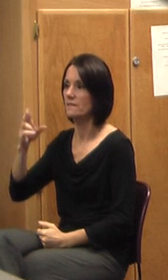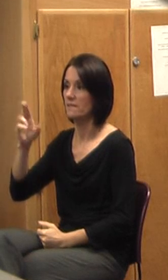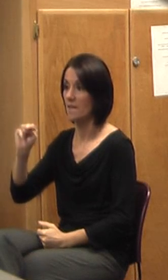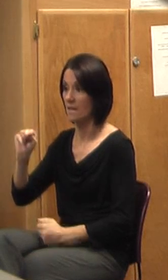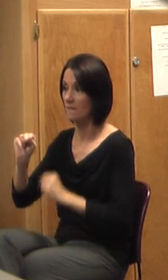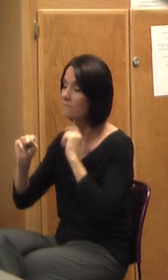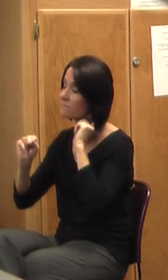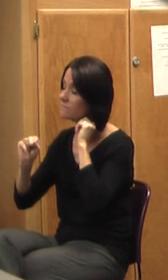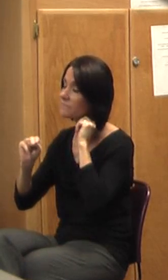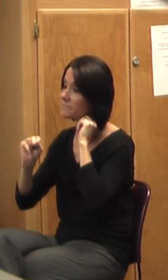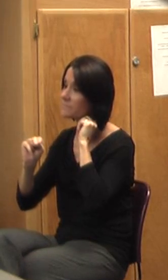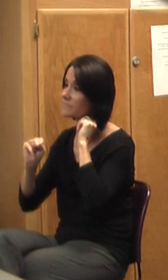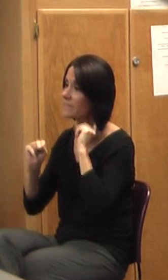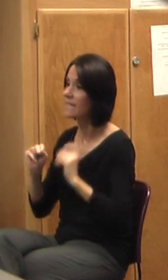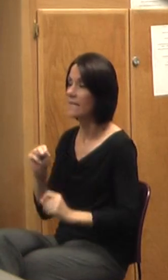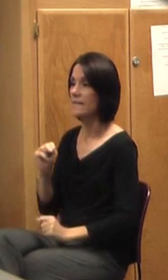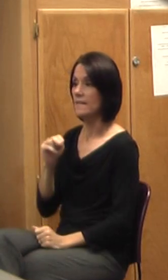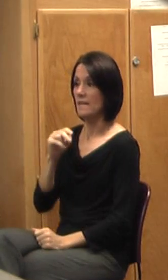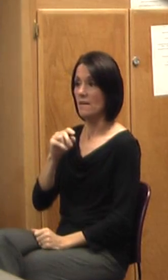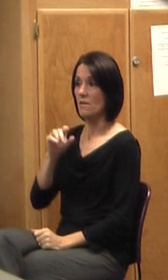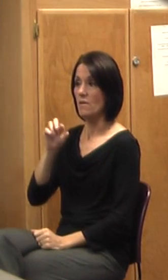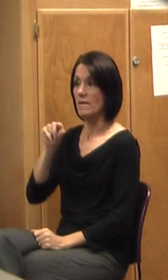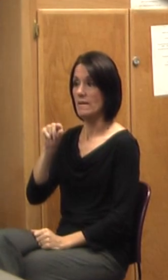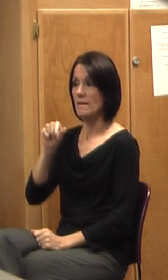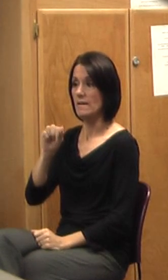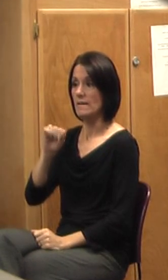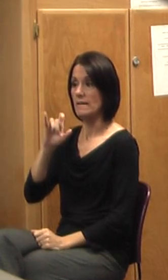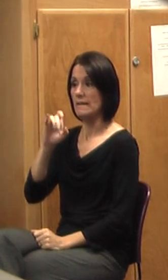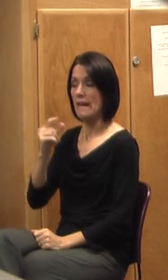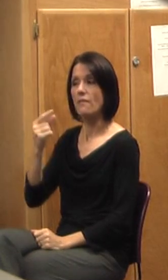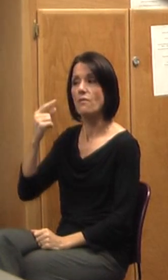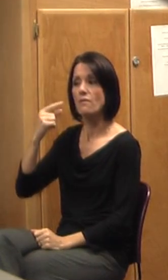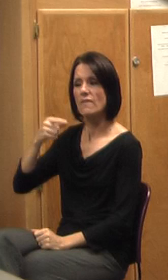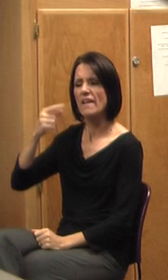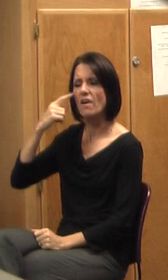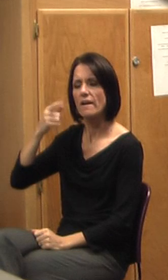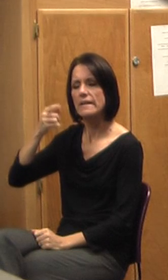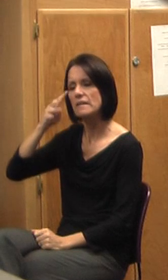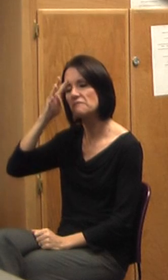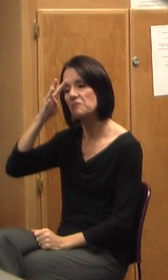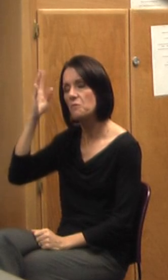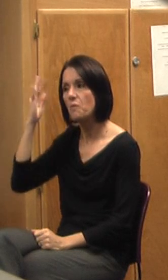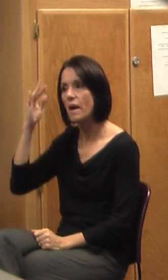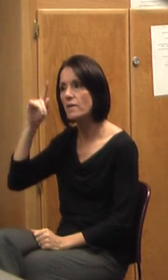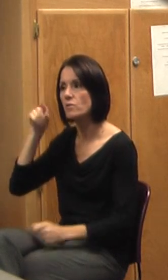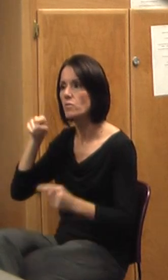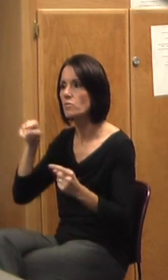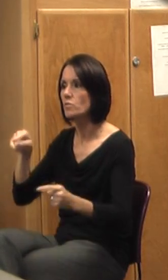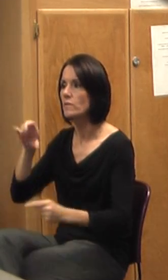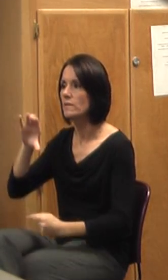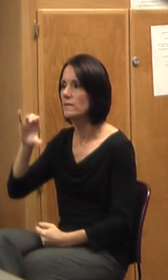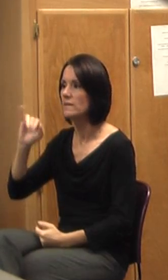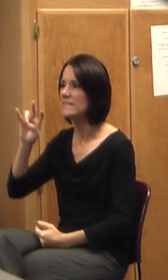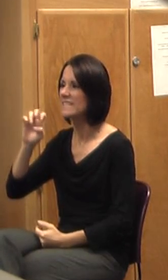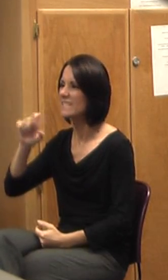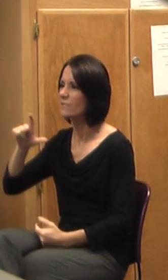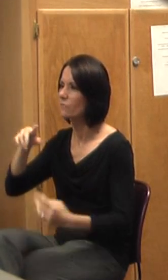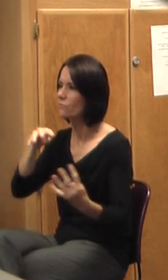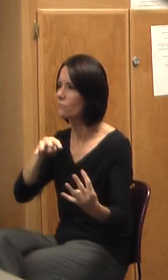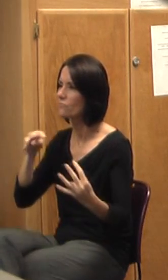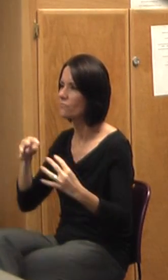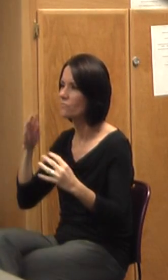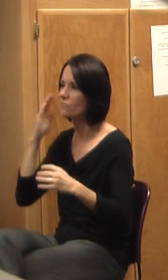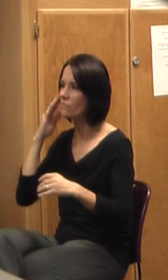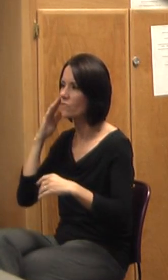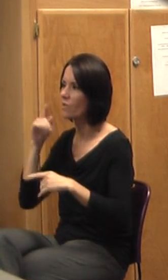Gatling invented this, or first thought to invent this gun, because during the Civil War, he noticed how many soldiers it took to